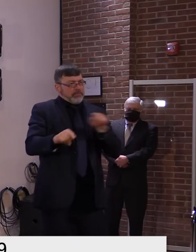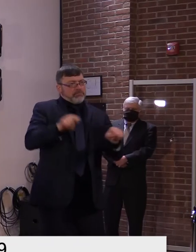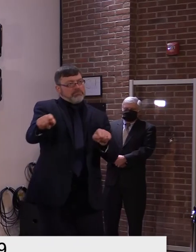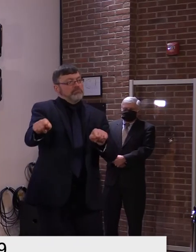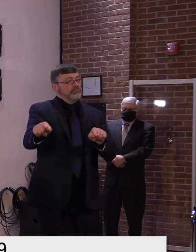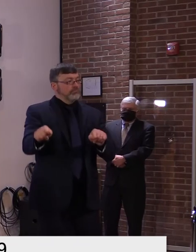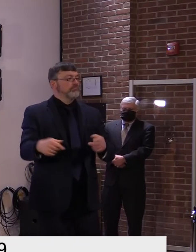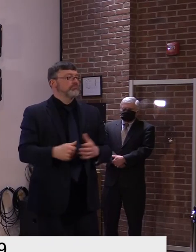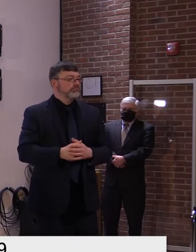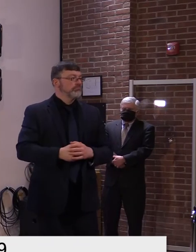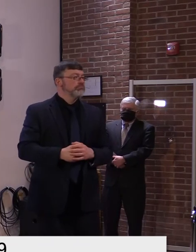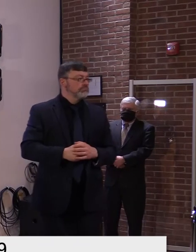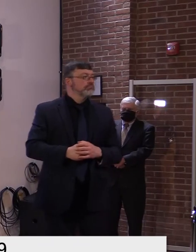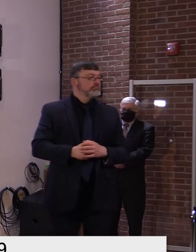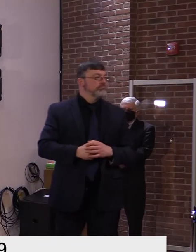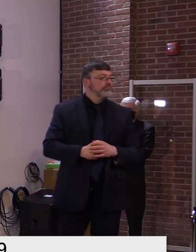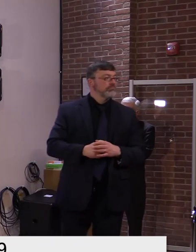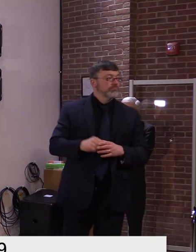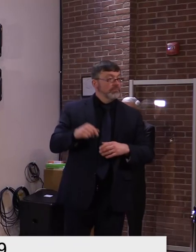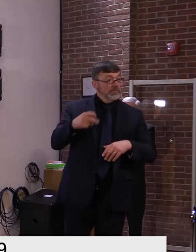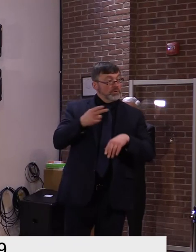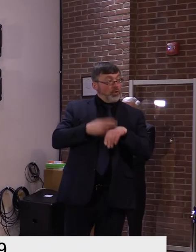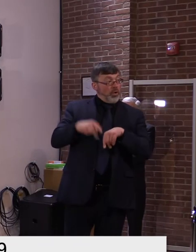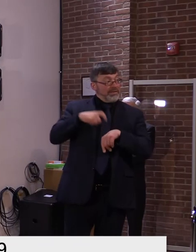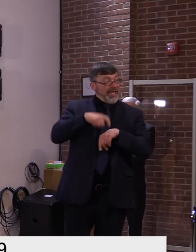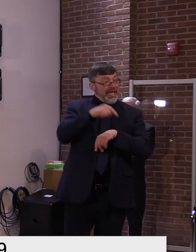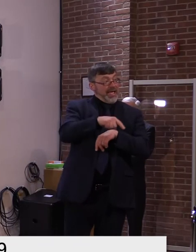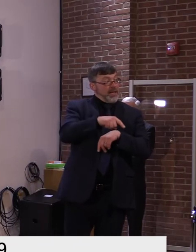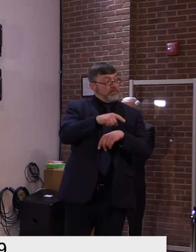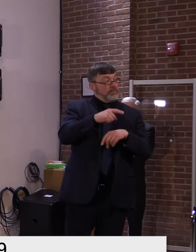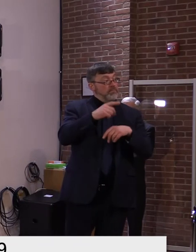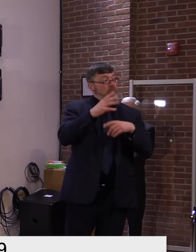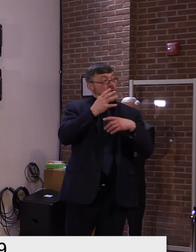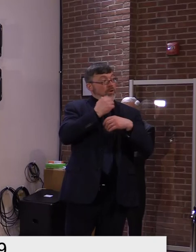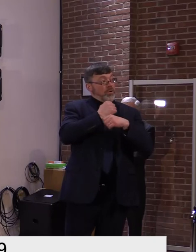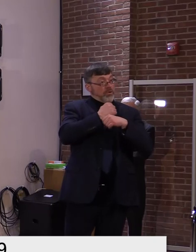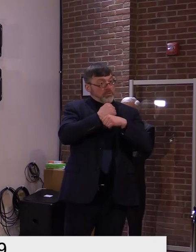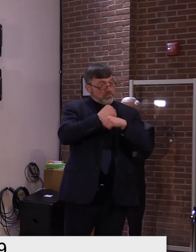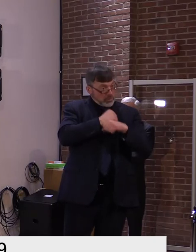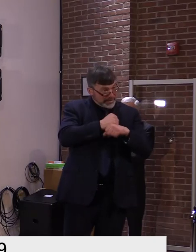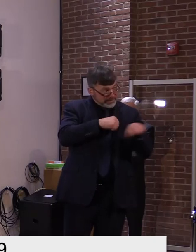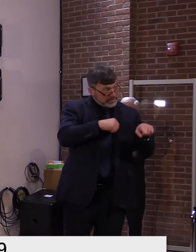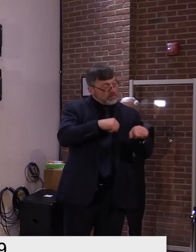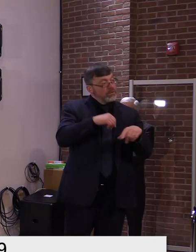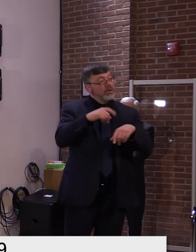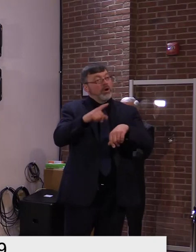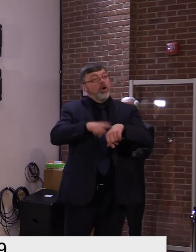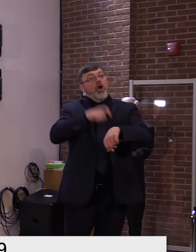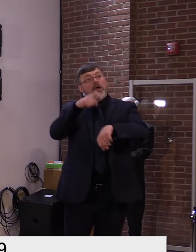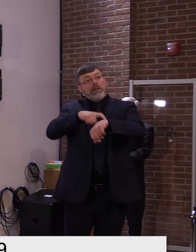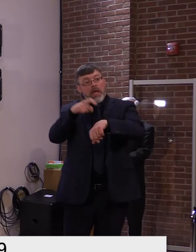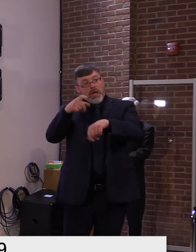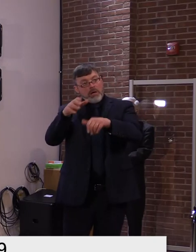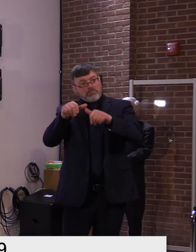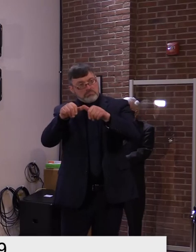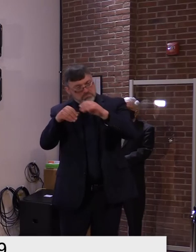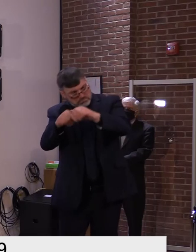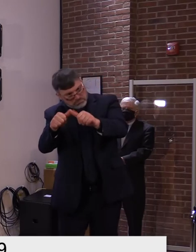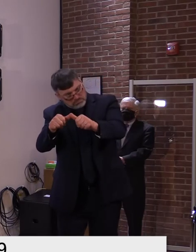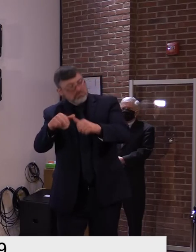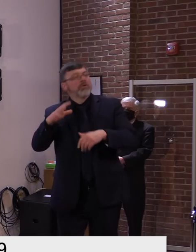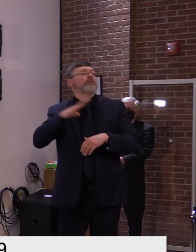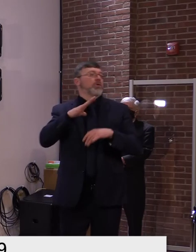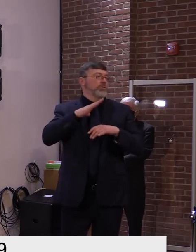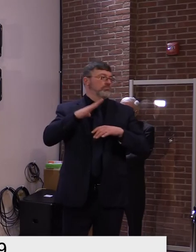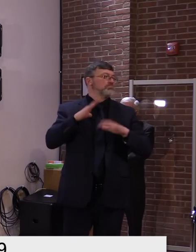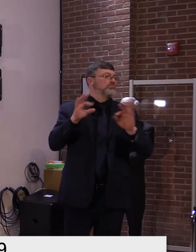So short-term protect, long-term a place to go to. Okay. Governor, Vermonters appreciate that when you come directly from the White House